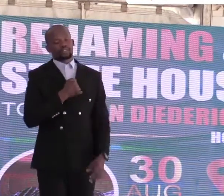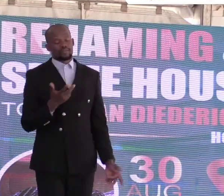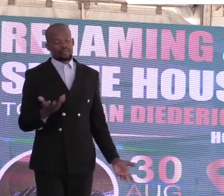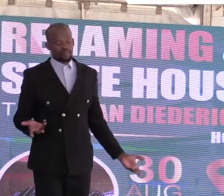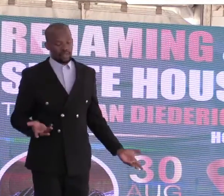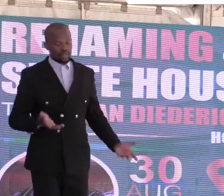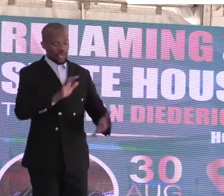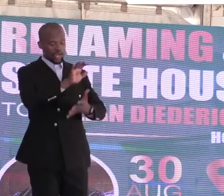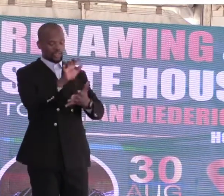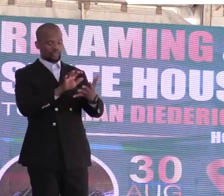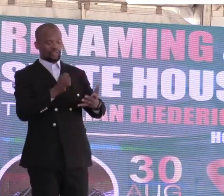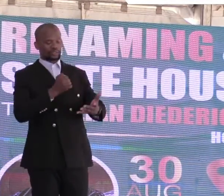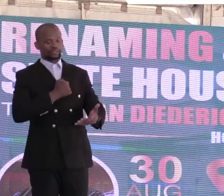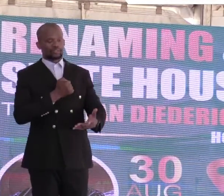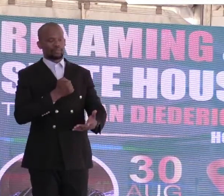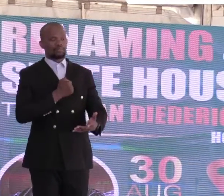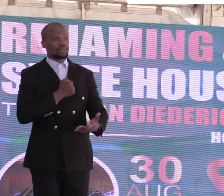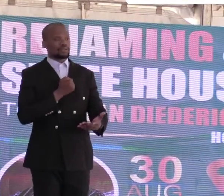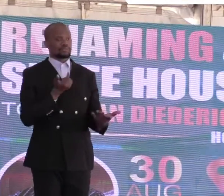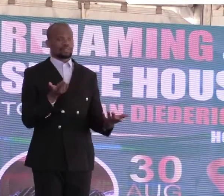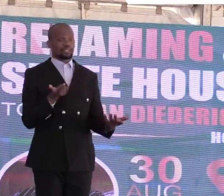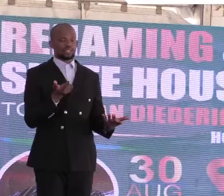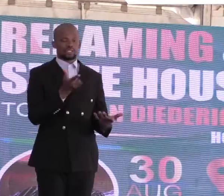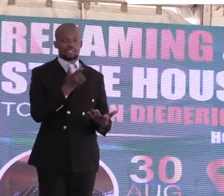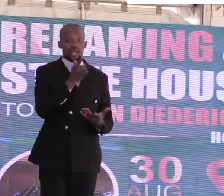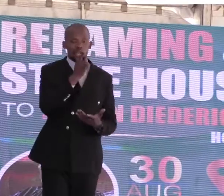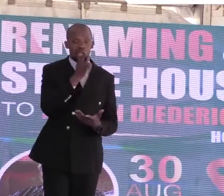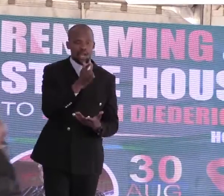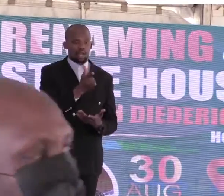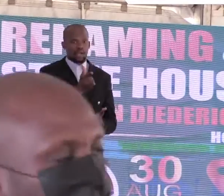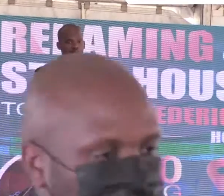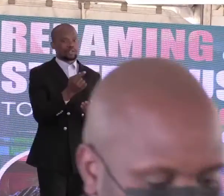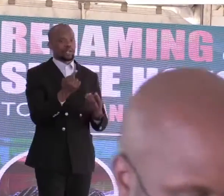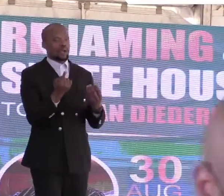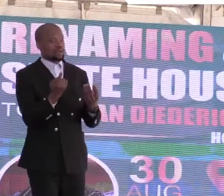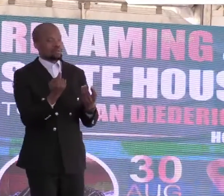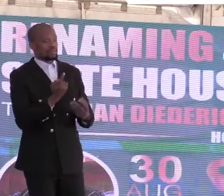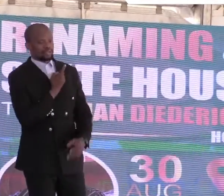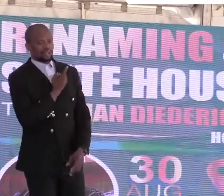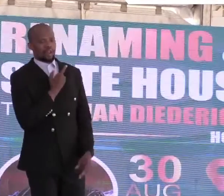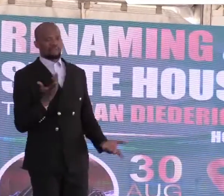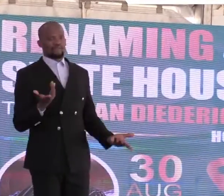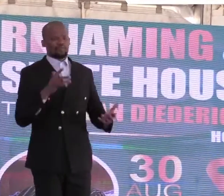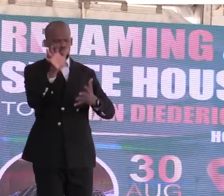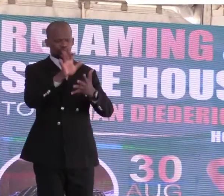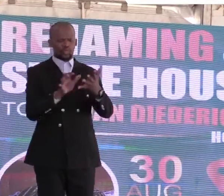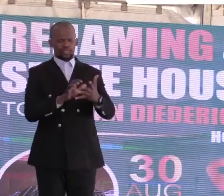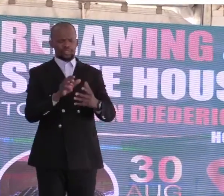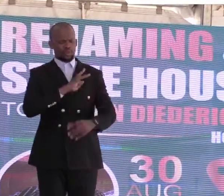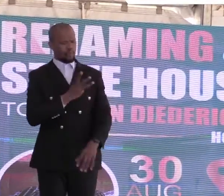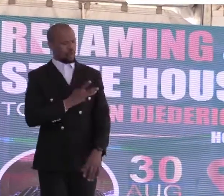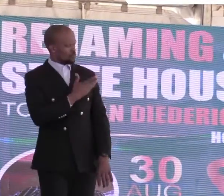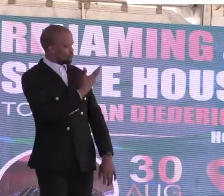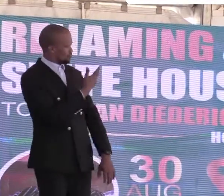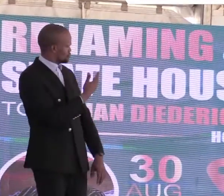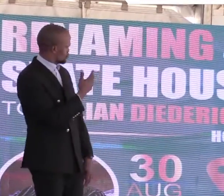to be told by ourselves. The story of Mamu Lillian Diedericks is